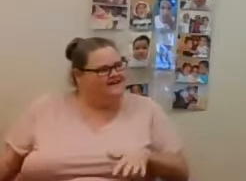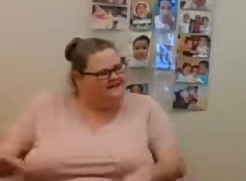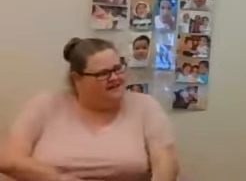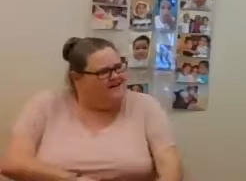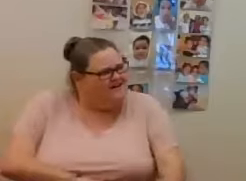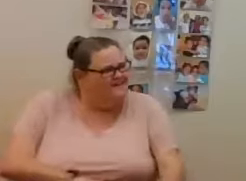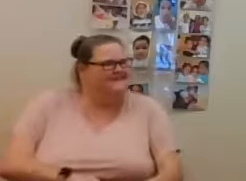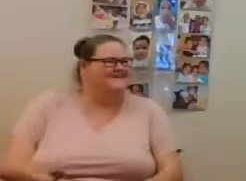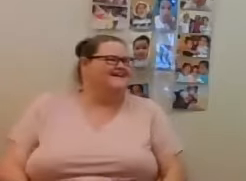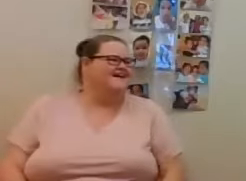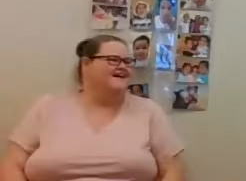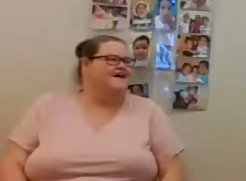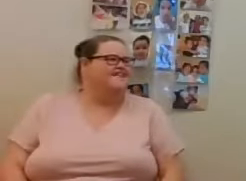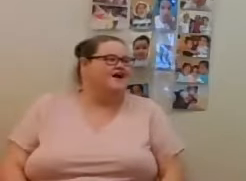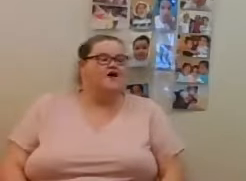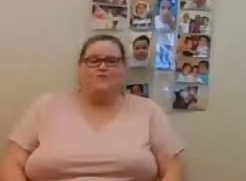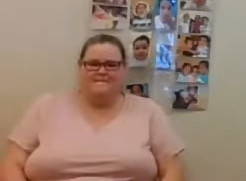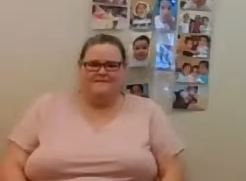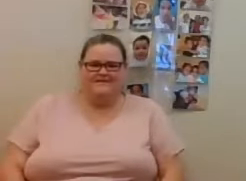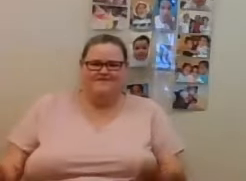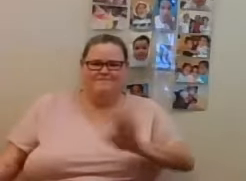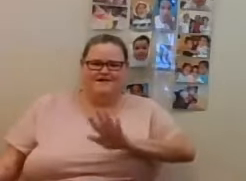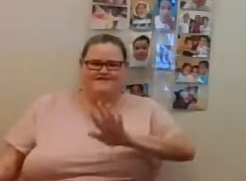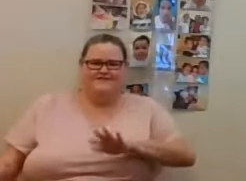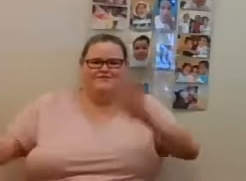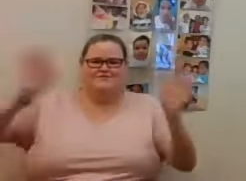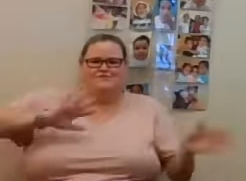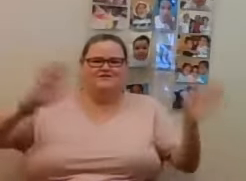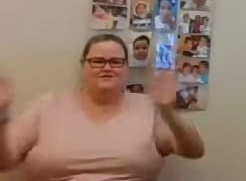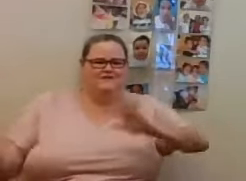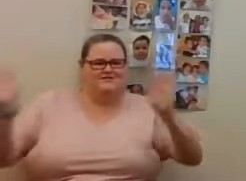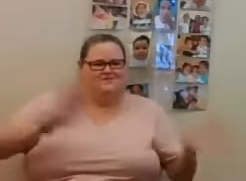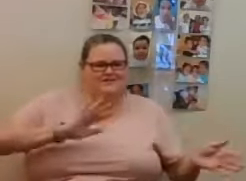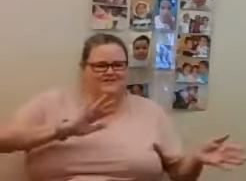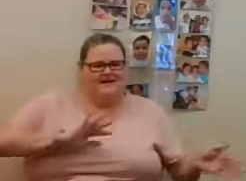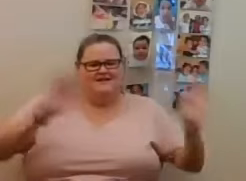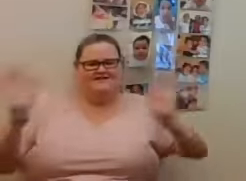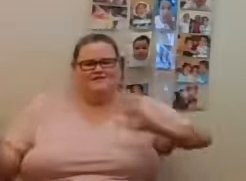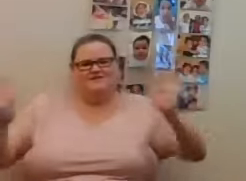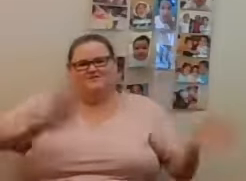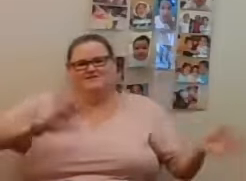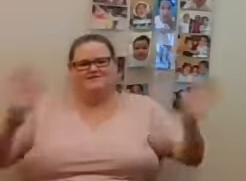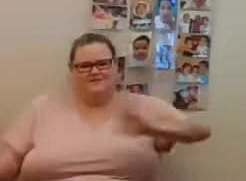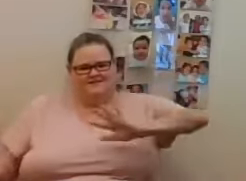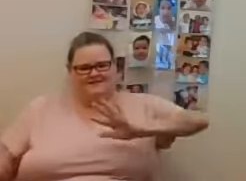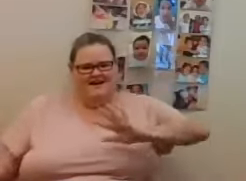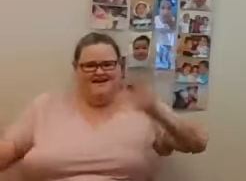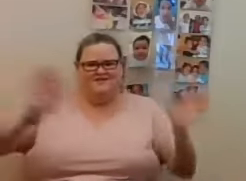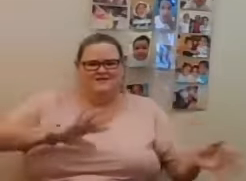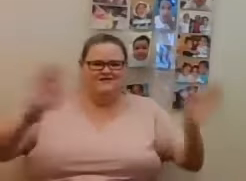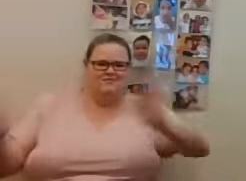day long. The wipers on the bus go swish, swish, swish, swish, swish,